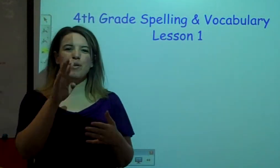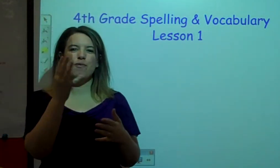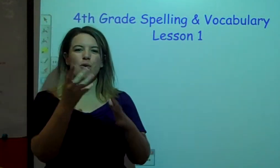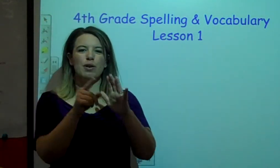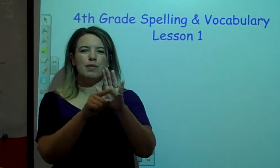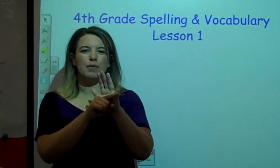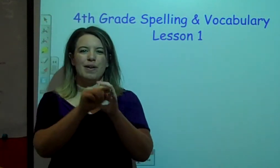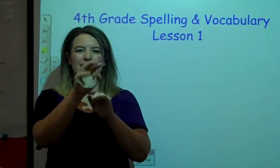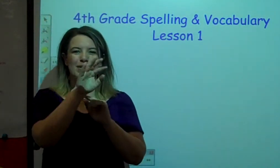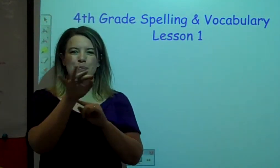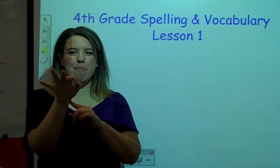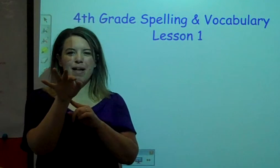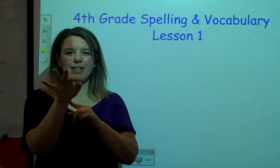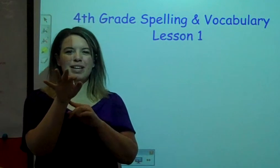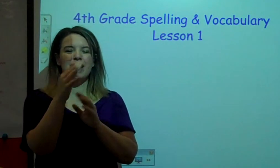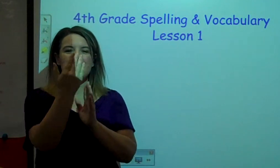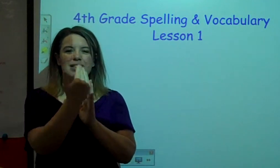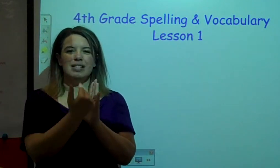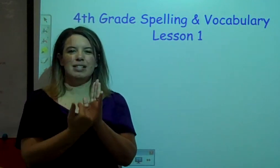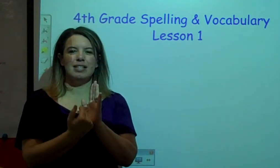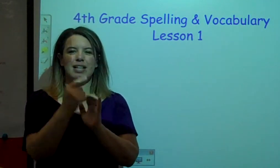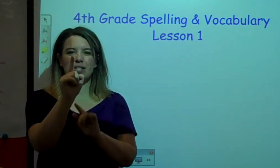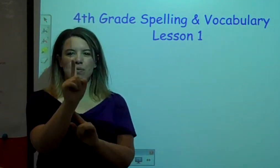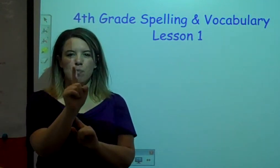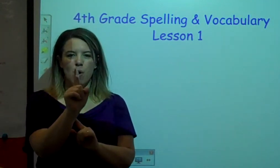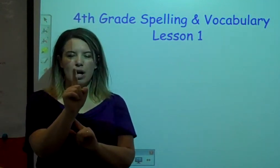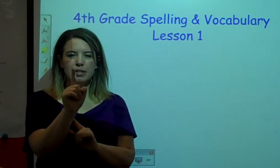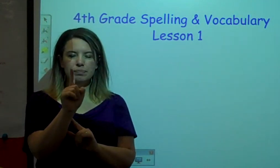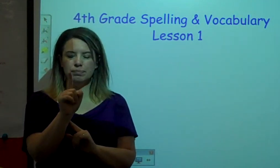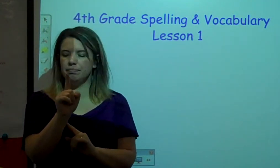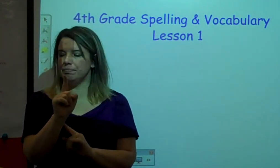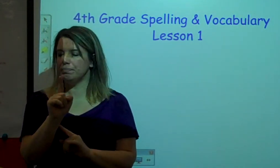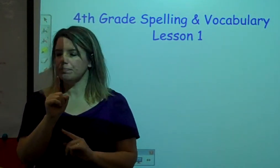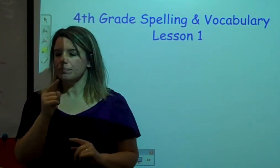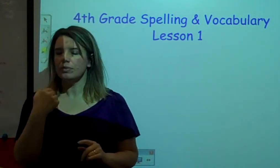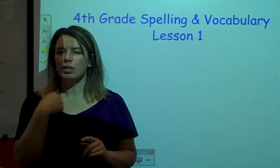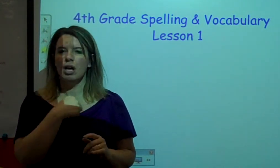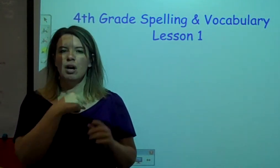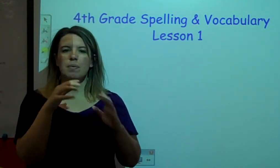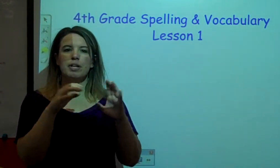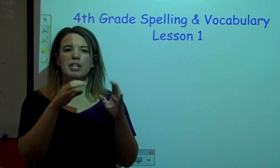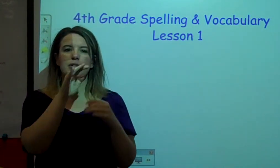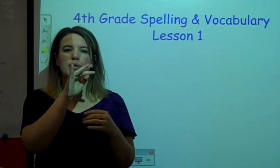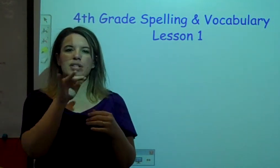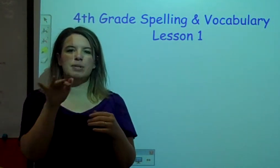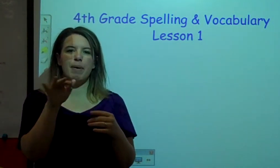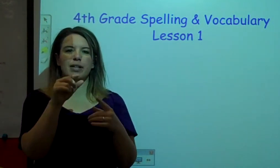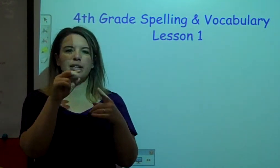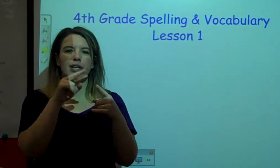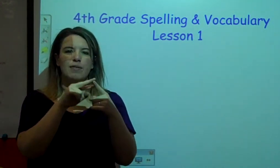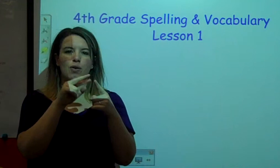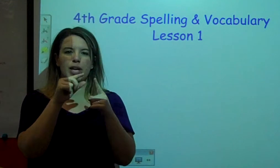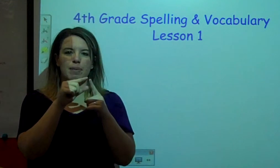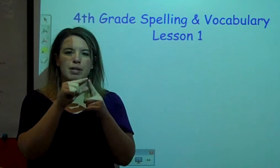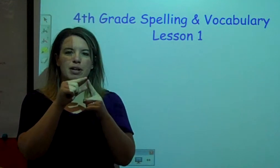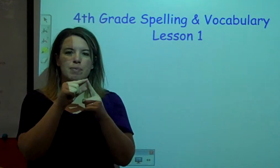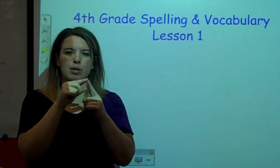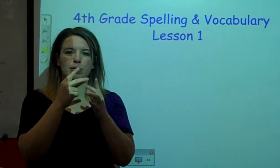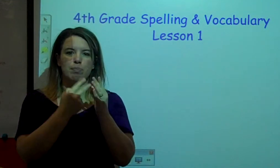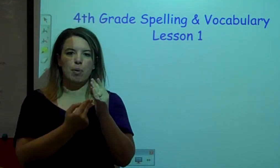welcome to 4th grade spelling. This is lesson 1. We're going to do the spelling and the vocabulary words